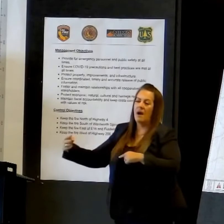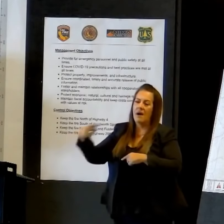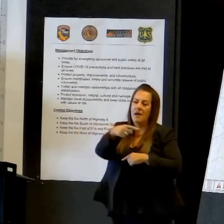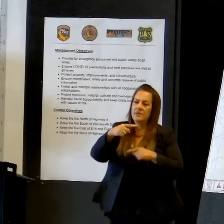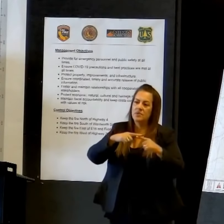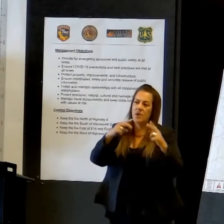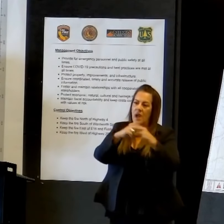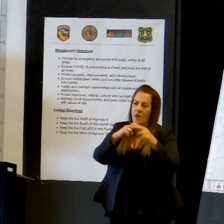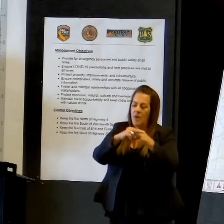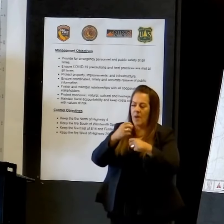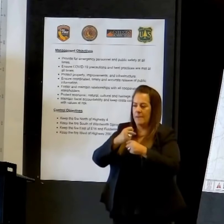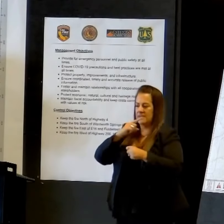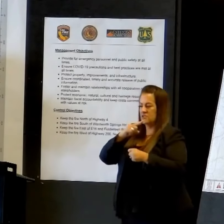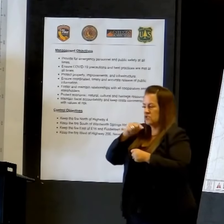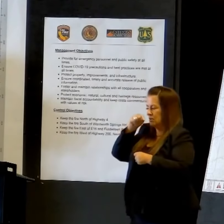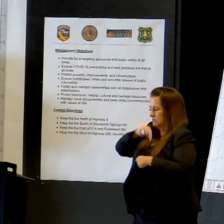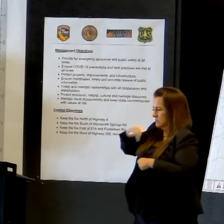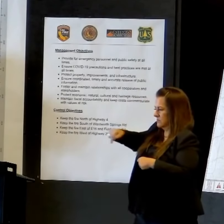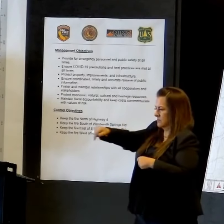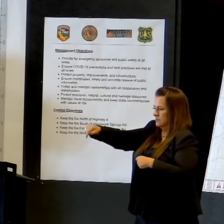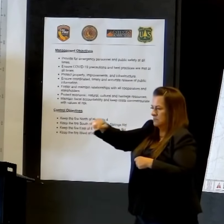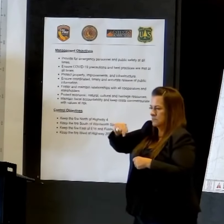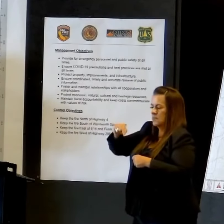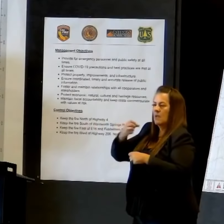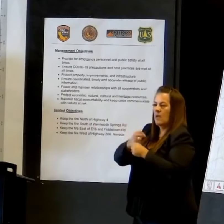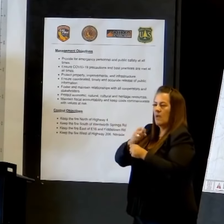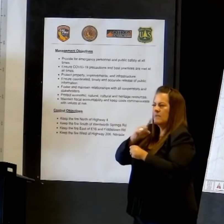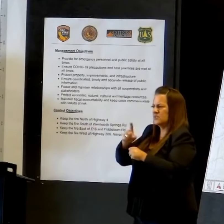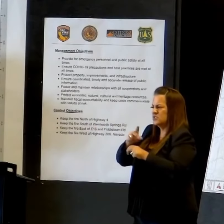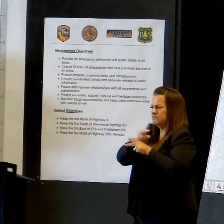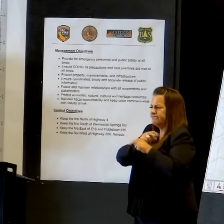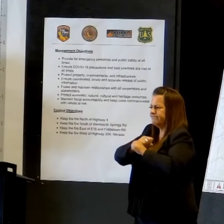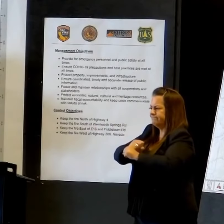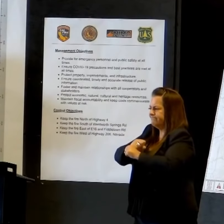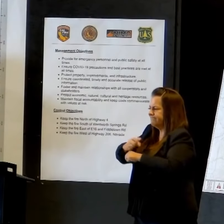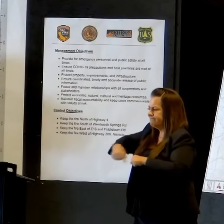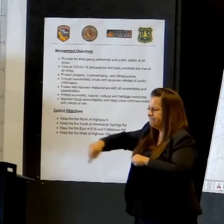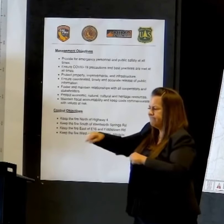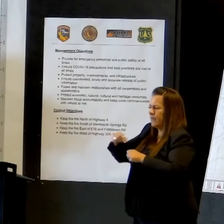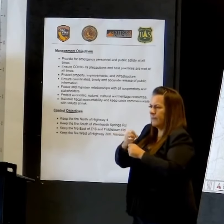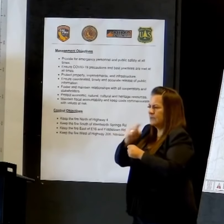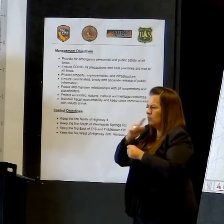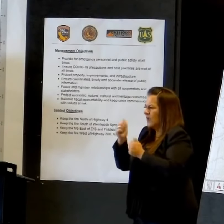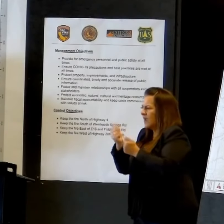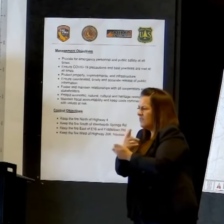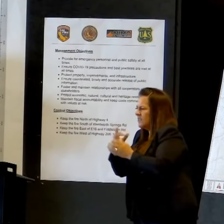highway, making sure all the spots are taken care of, securing all of the